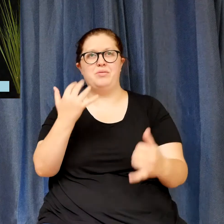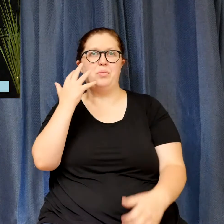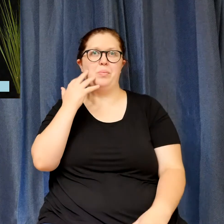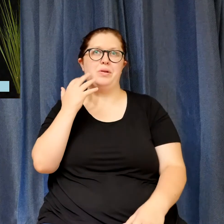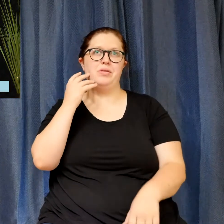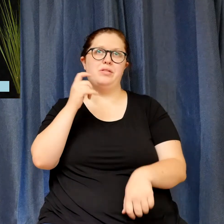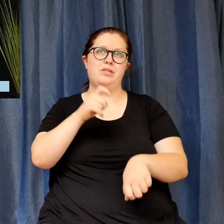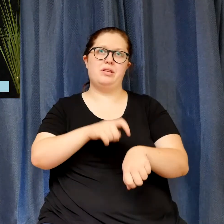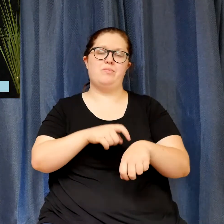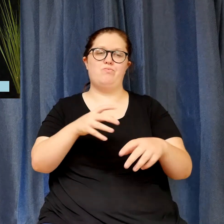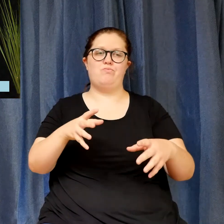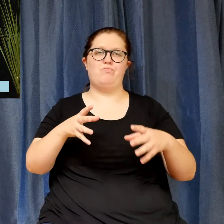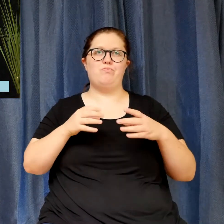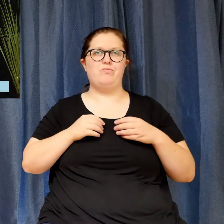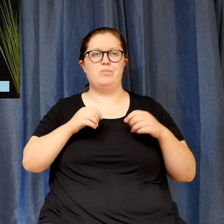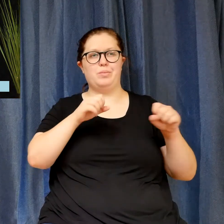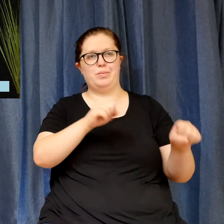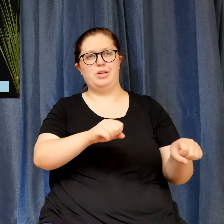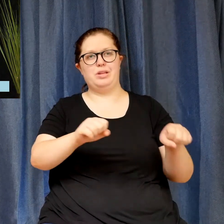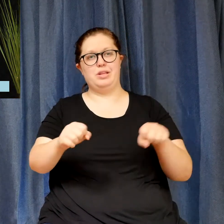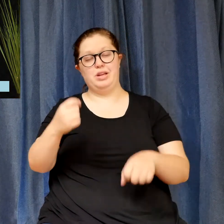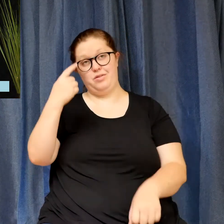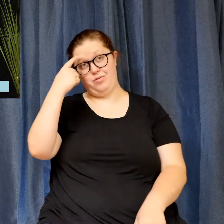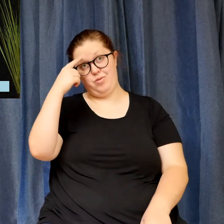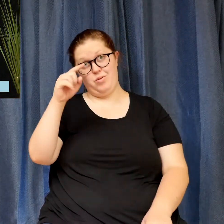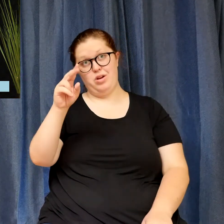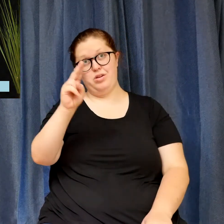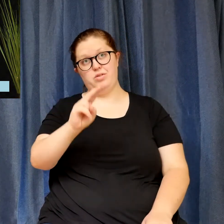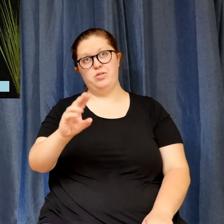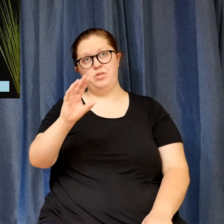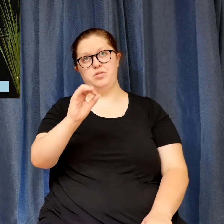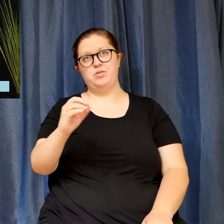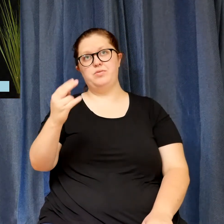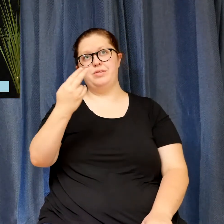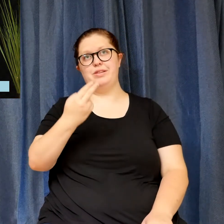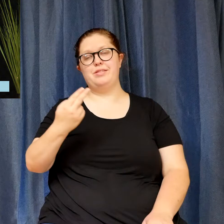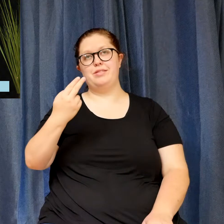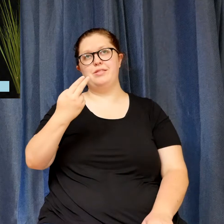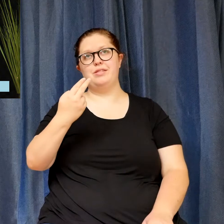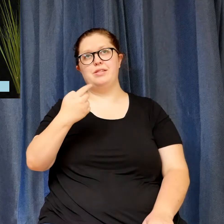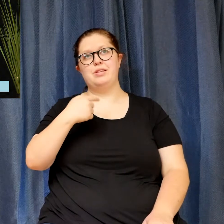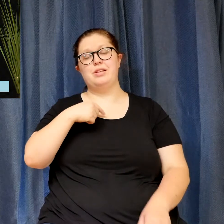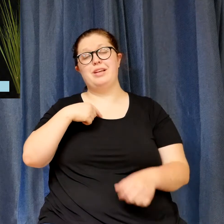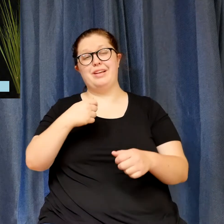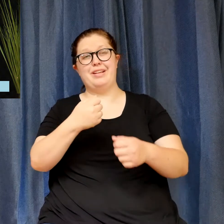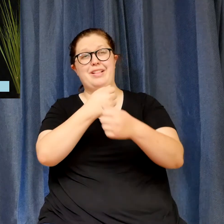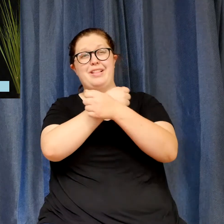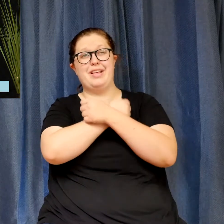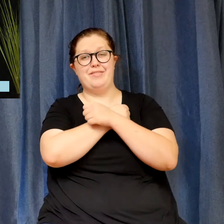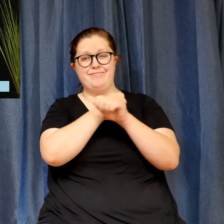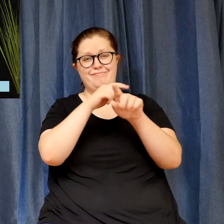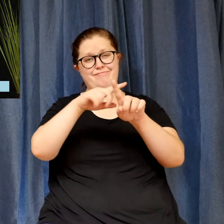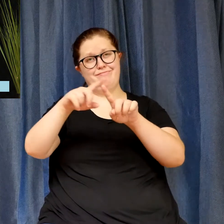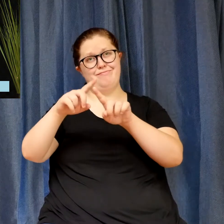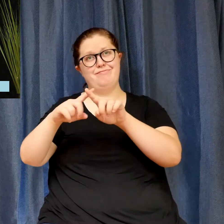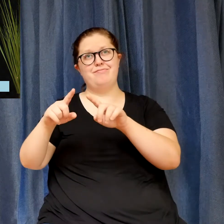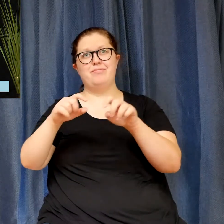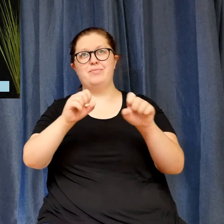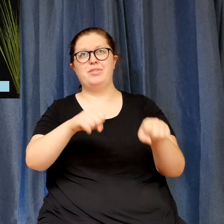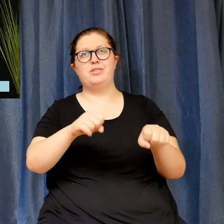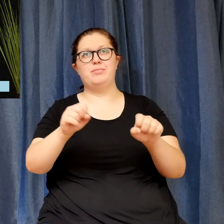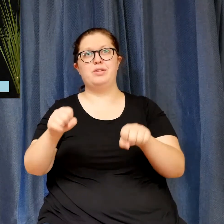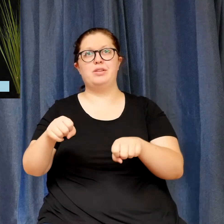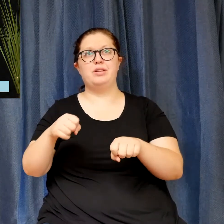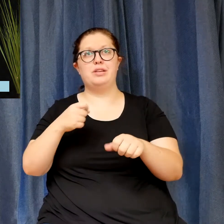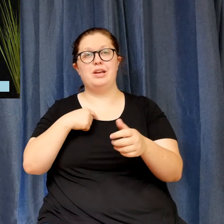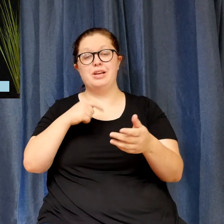the possibilities for Unity Church of the Hills, and I love the world of all possibilities. I